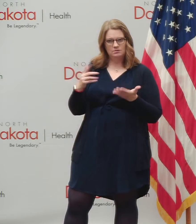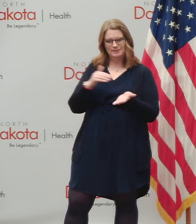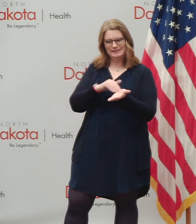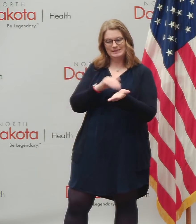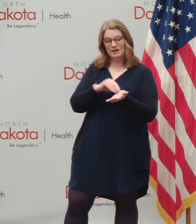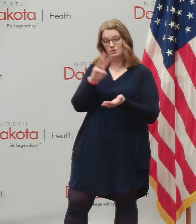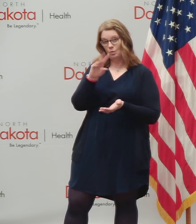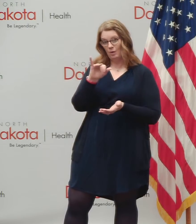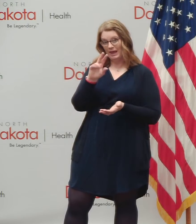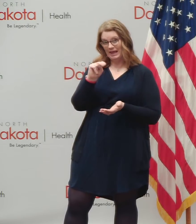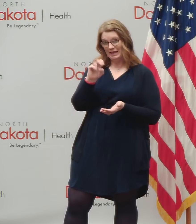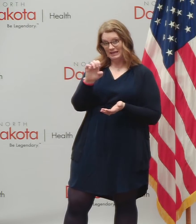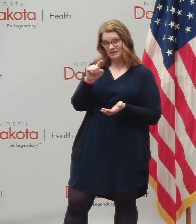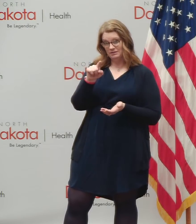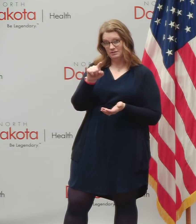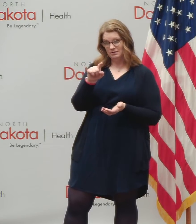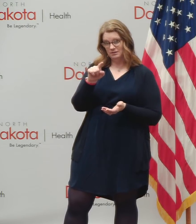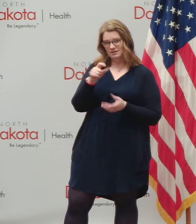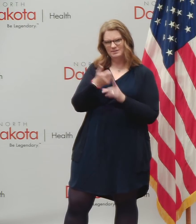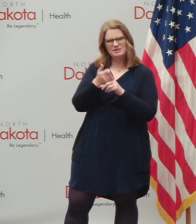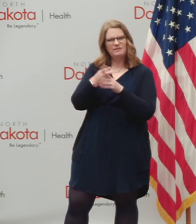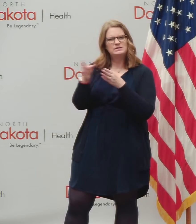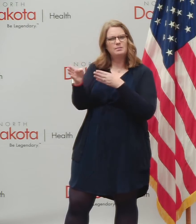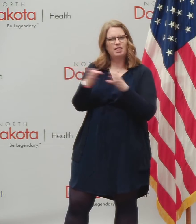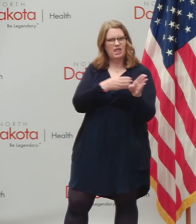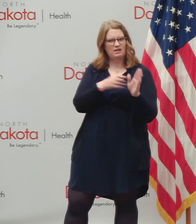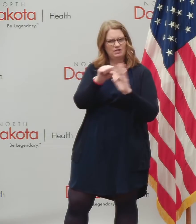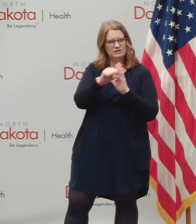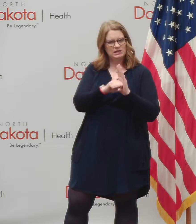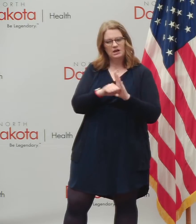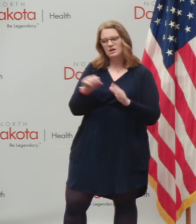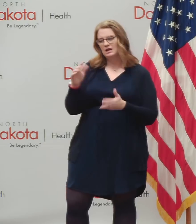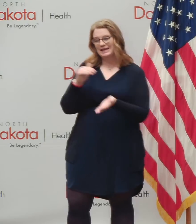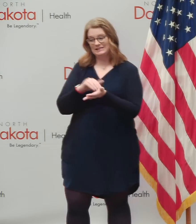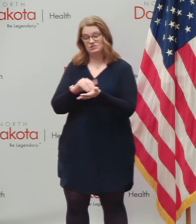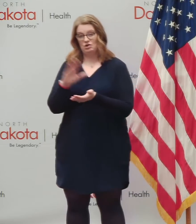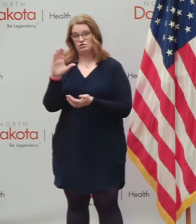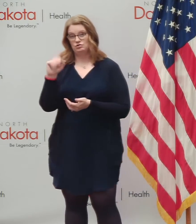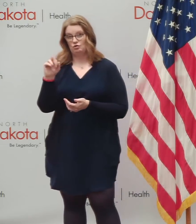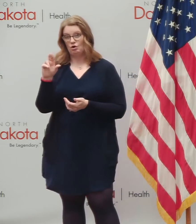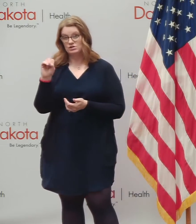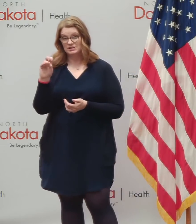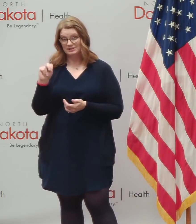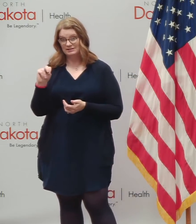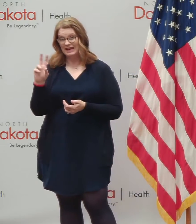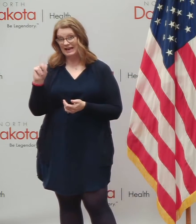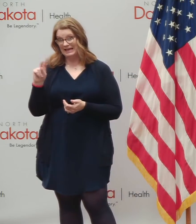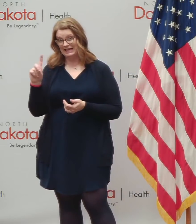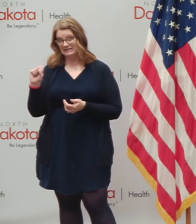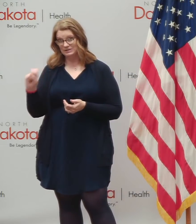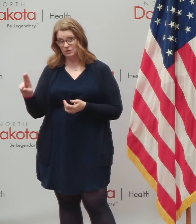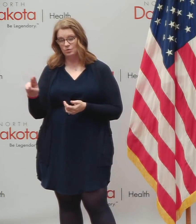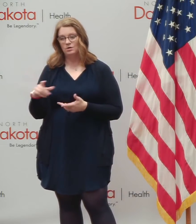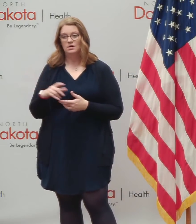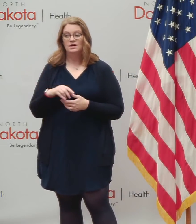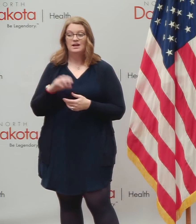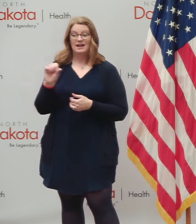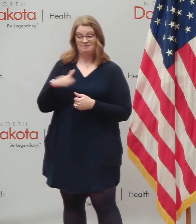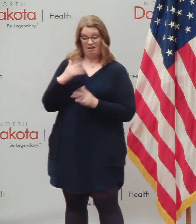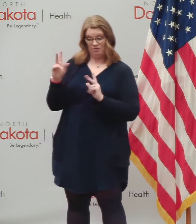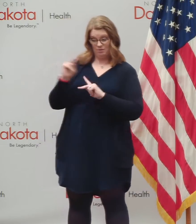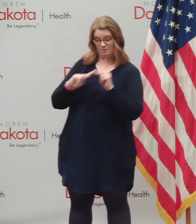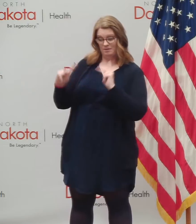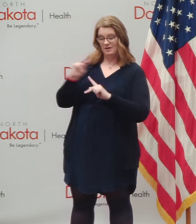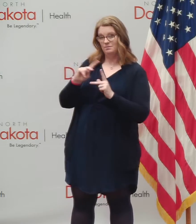Wynn, who's leading the strategy for the state, Dr. Carson at NDSU, and then a bunch of other people that we